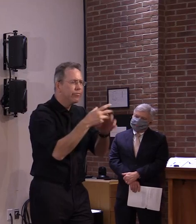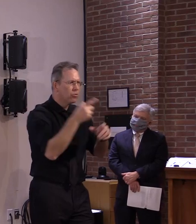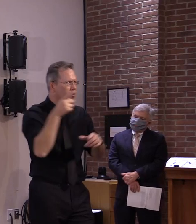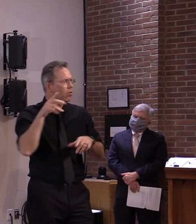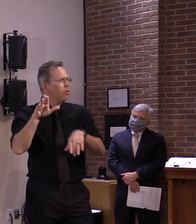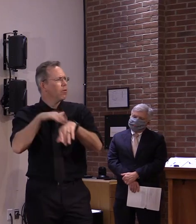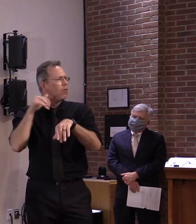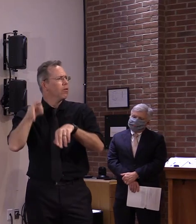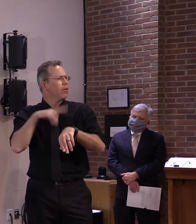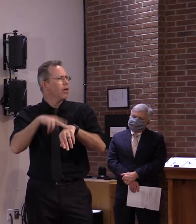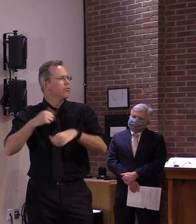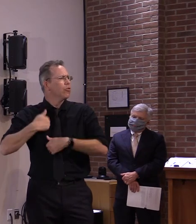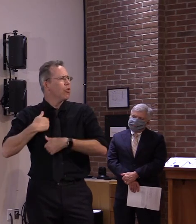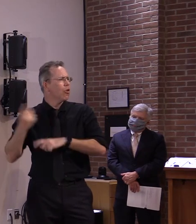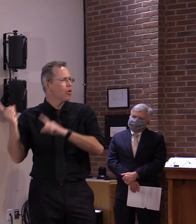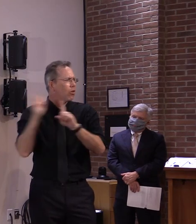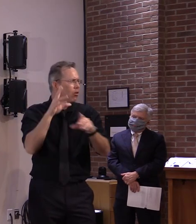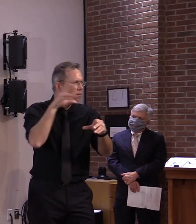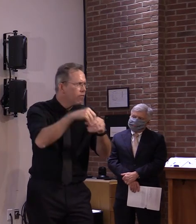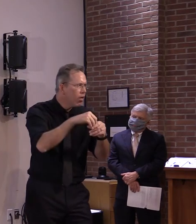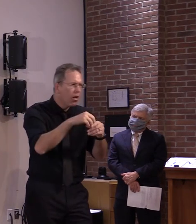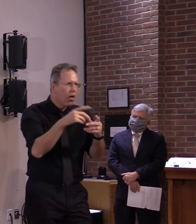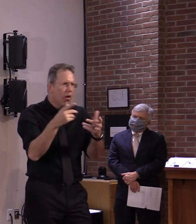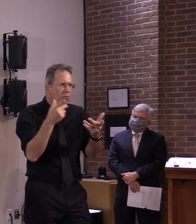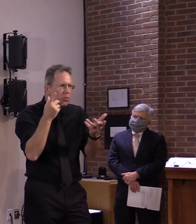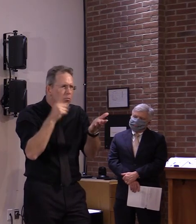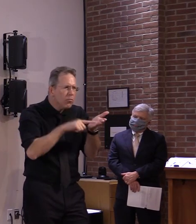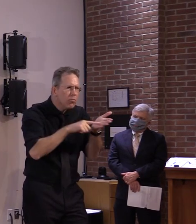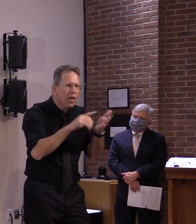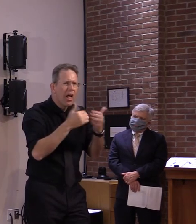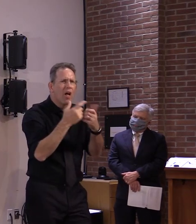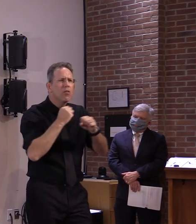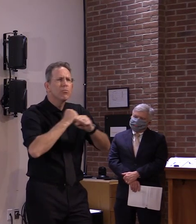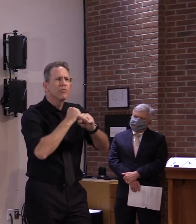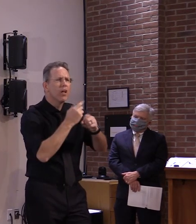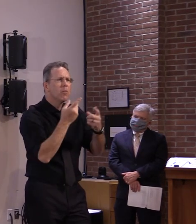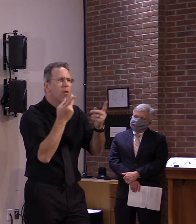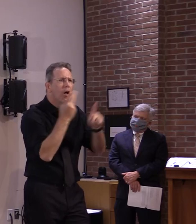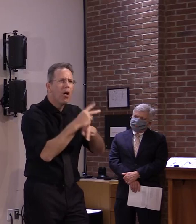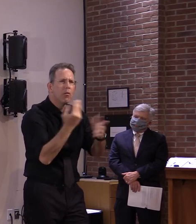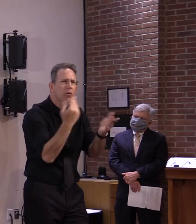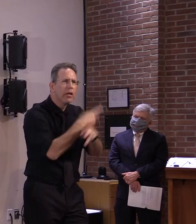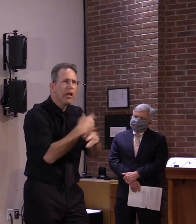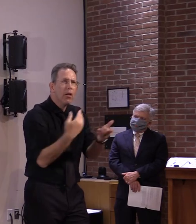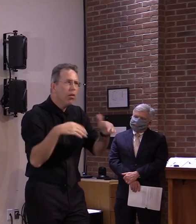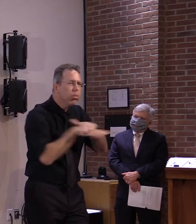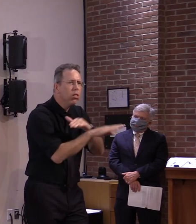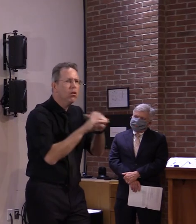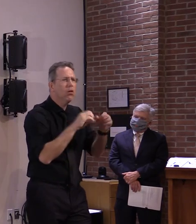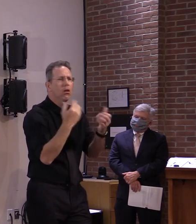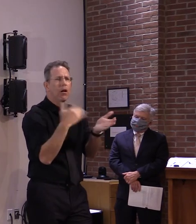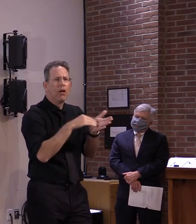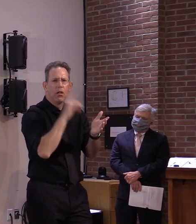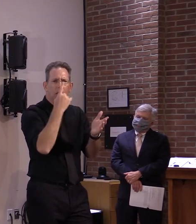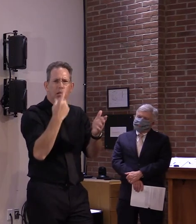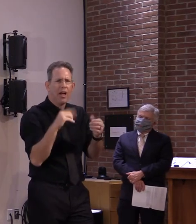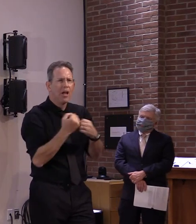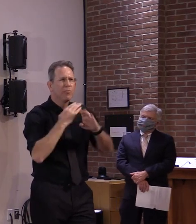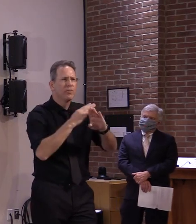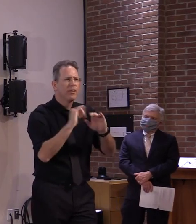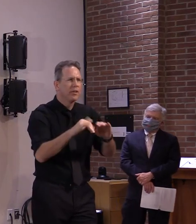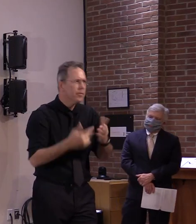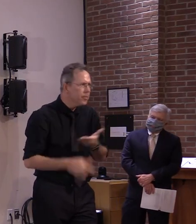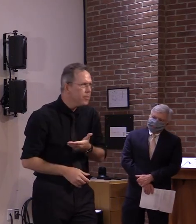done more to protect itself from this type of cyber attack? Yeah, you know, we have cyber attacks almost every single day within